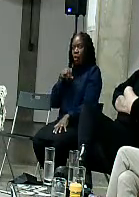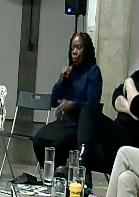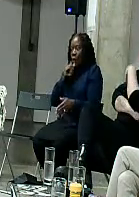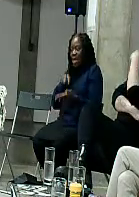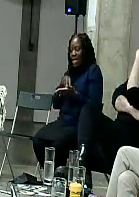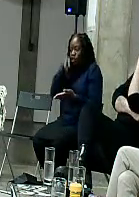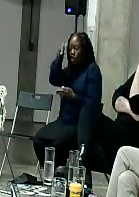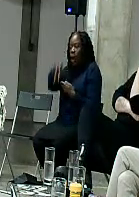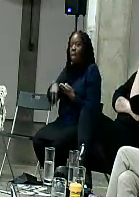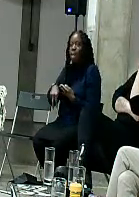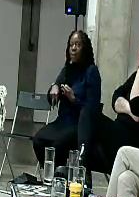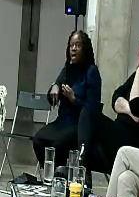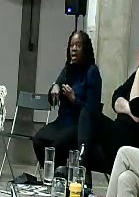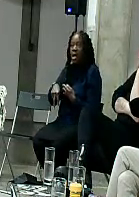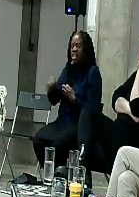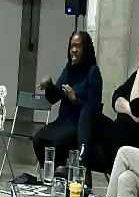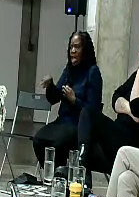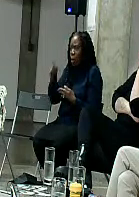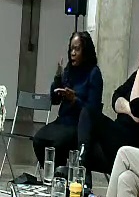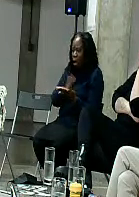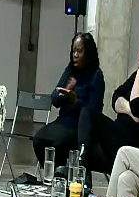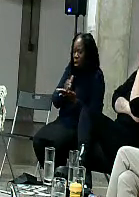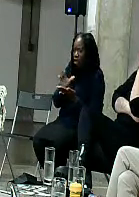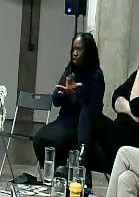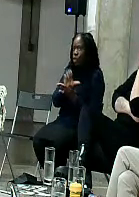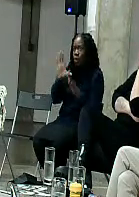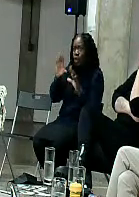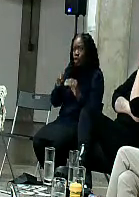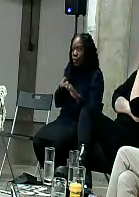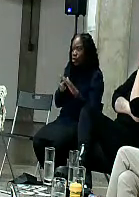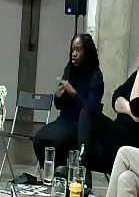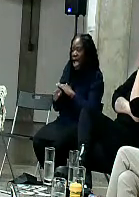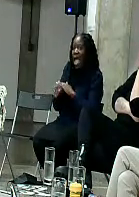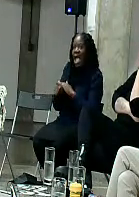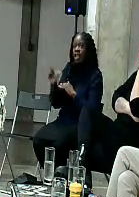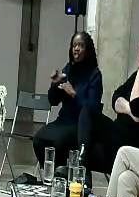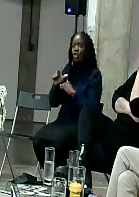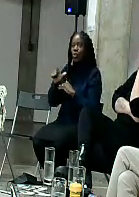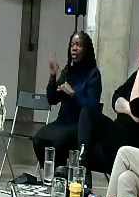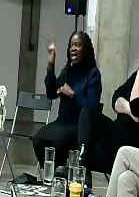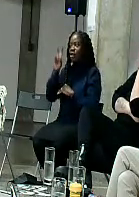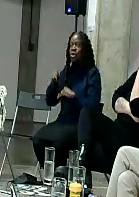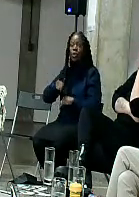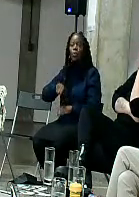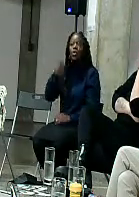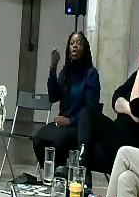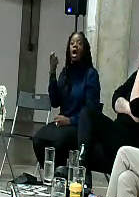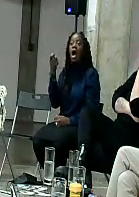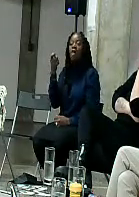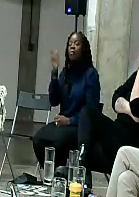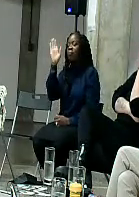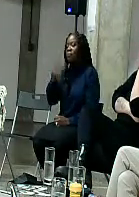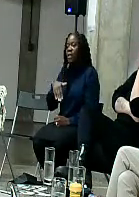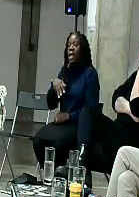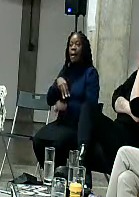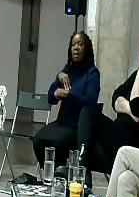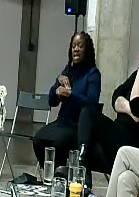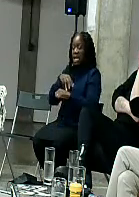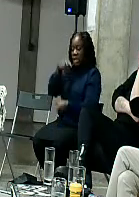the electricity, stop the trains, whatever. Anyway, they went down on a